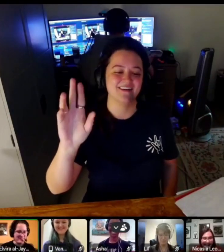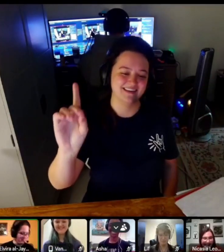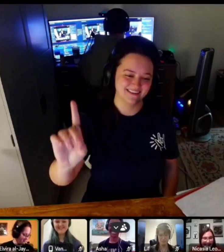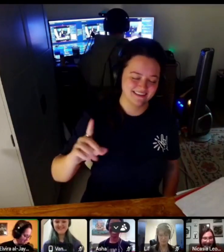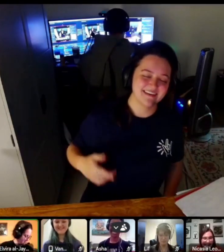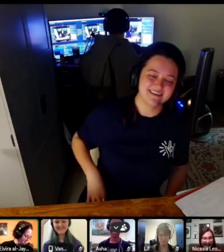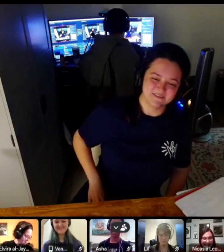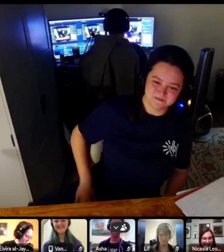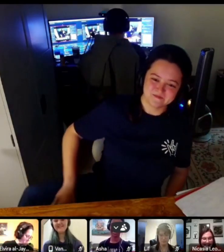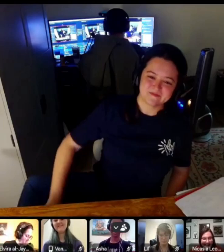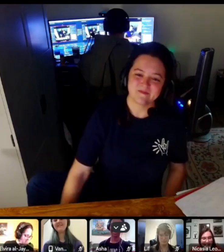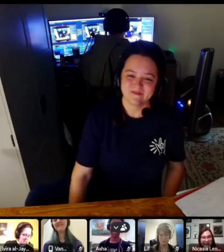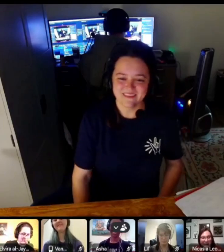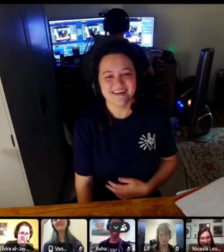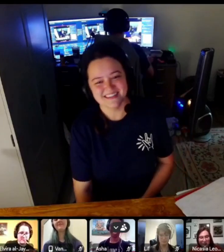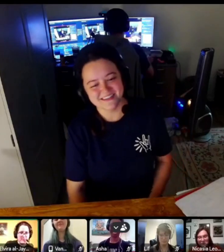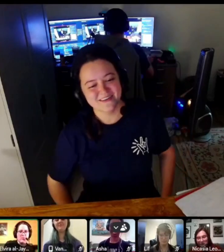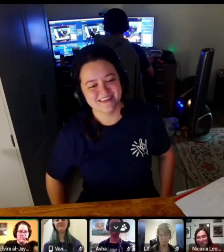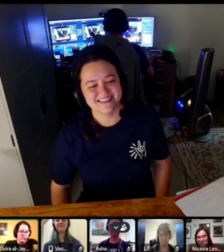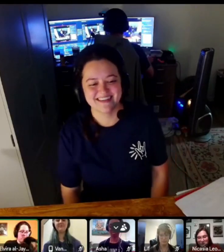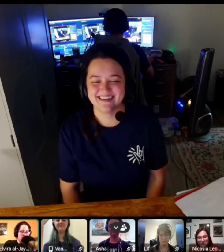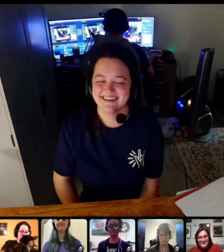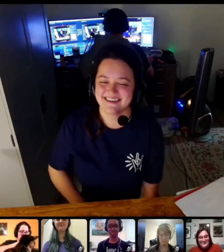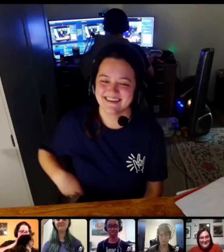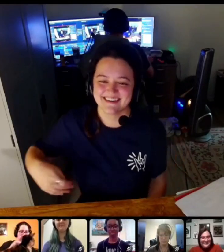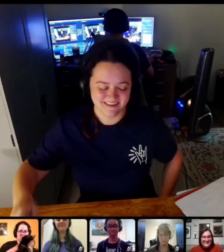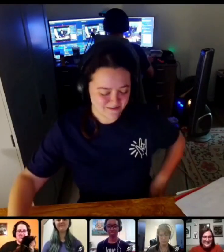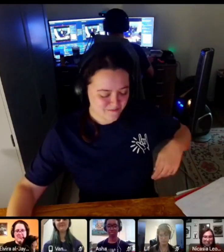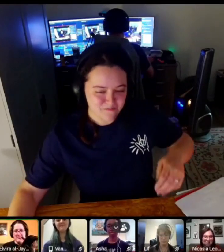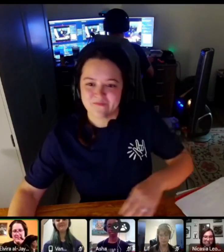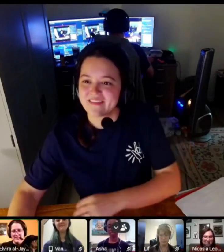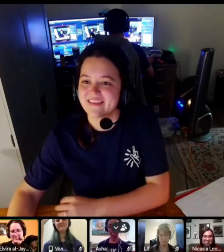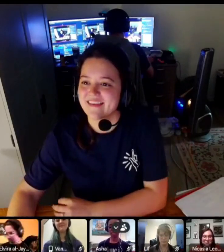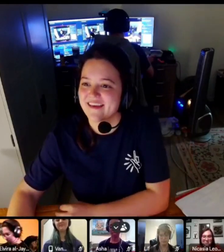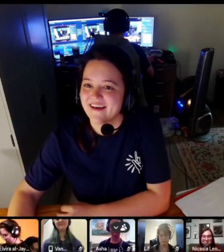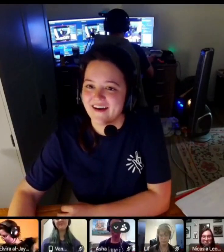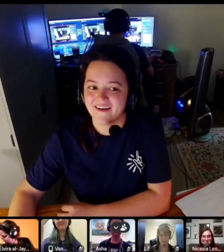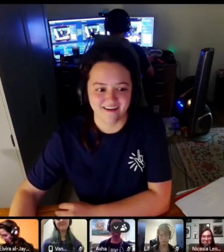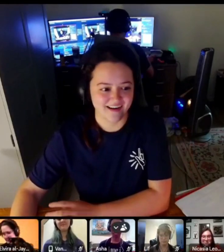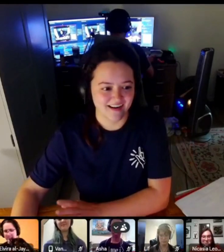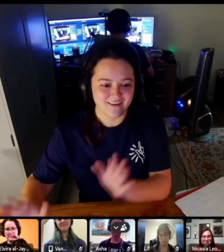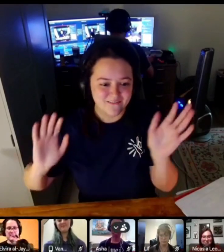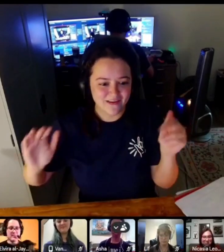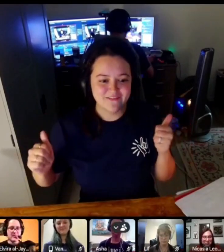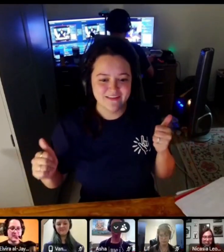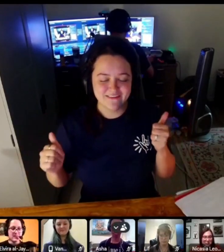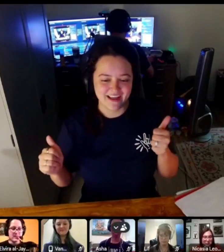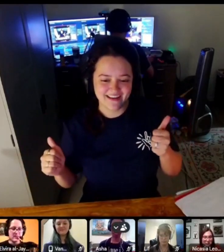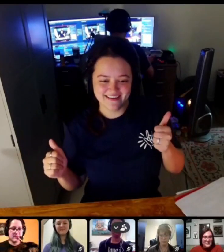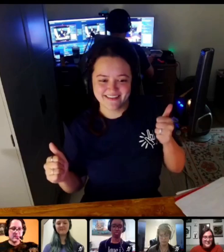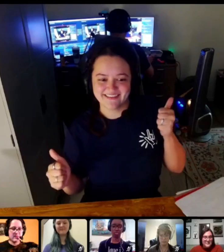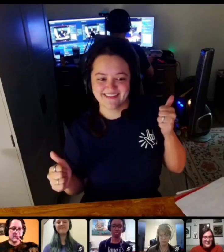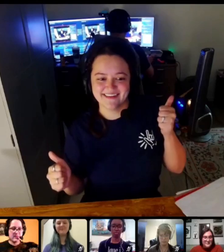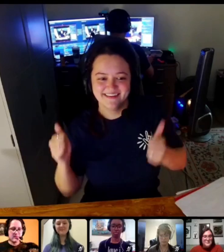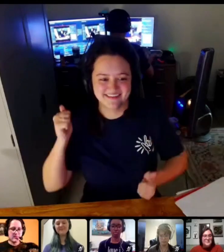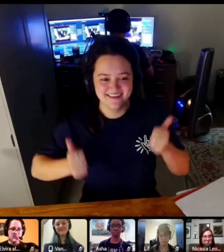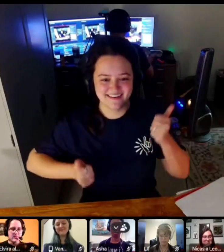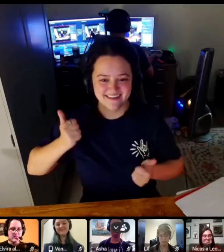Blizzard. That's a good Okay. question. Thank you. All right, we all feeling okay?